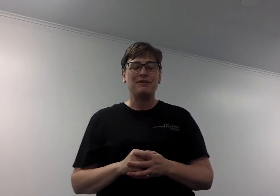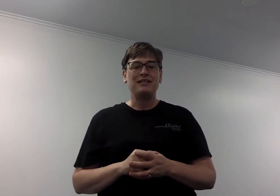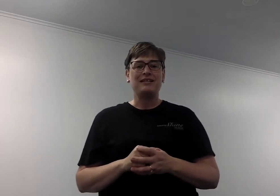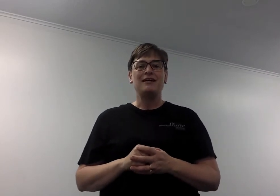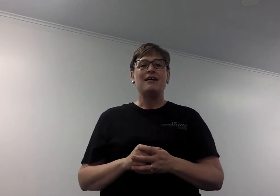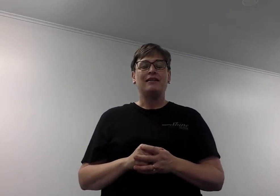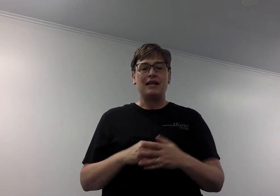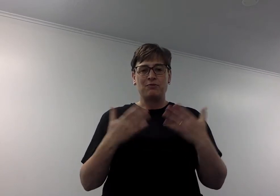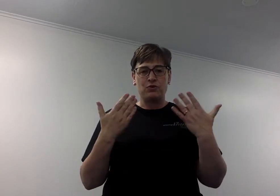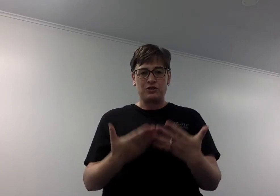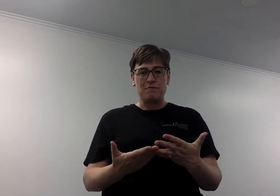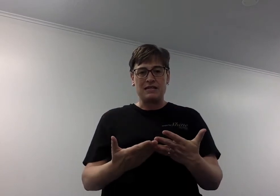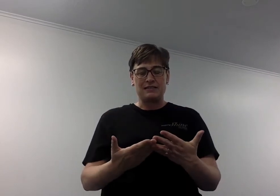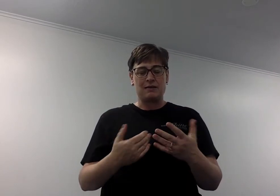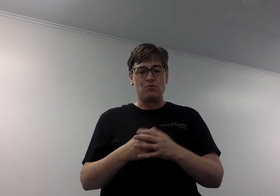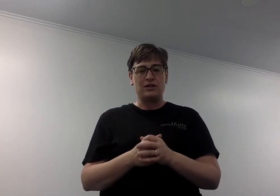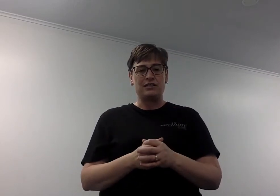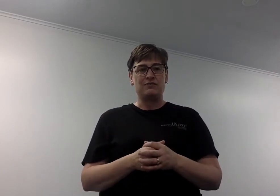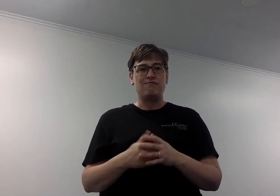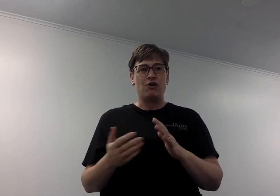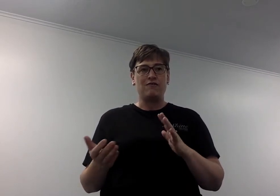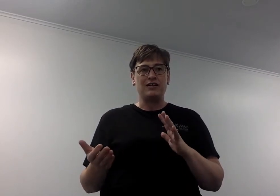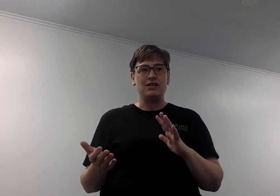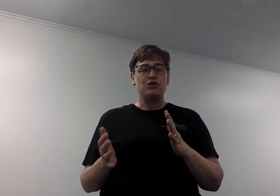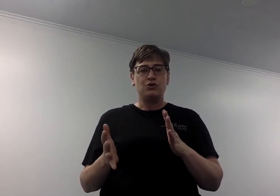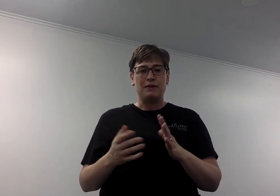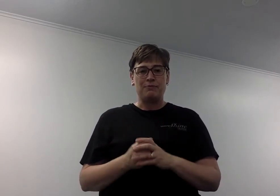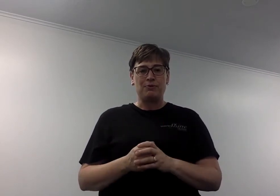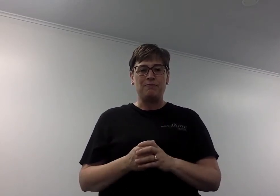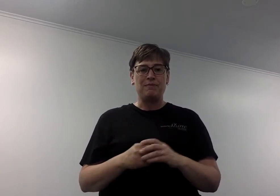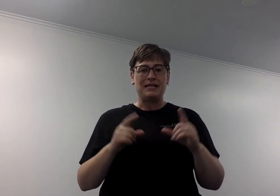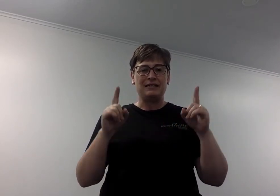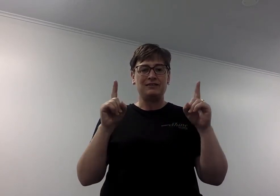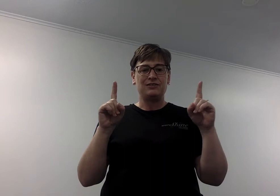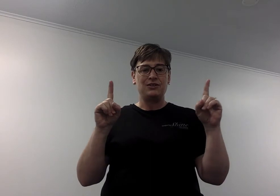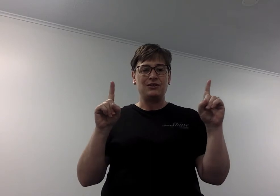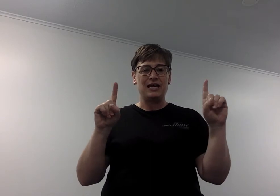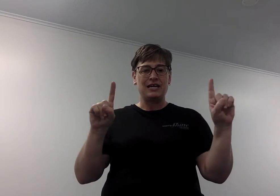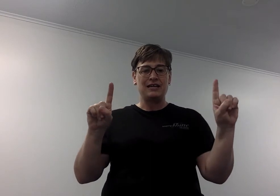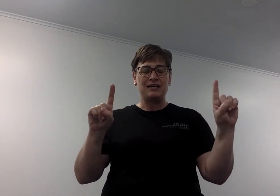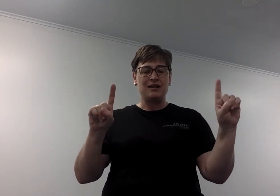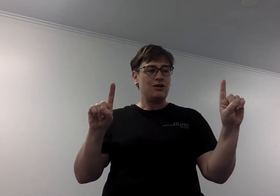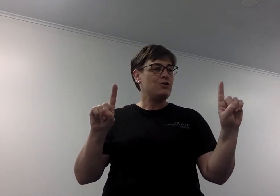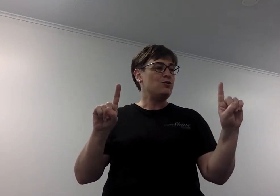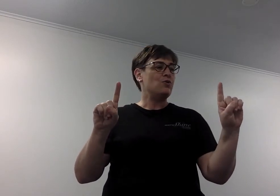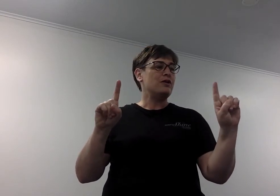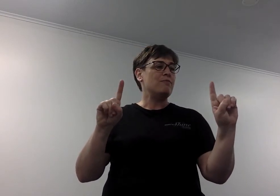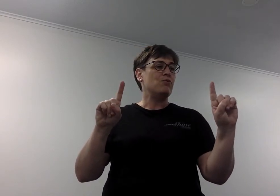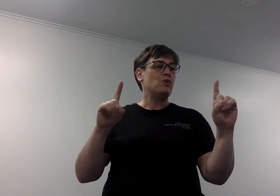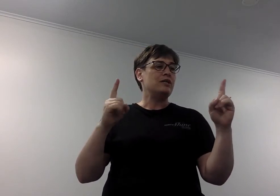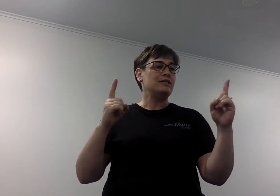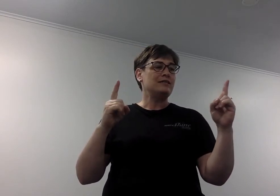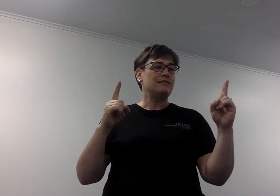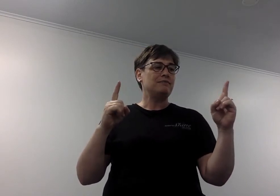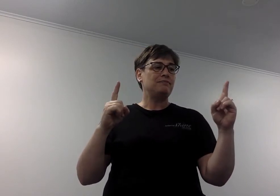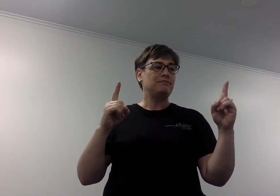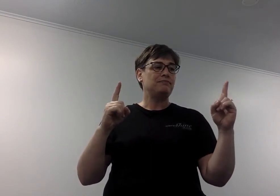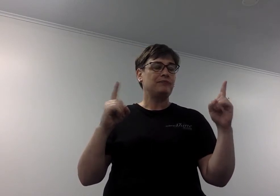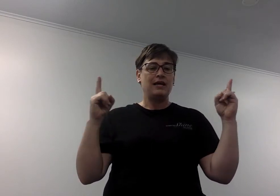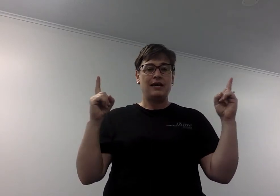Simply that I'm going to meet someone. It's involving 2 people meeting. So you take your number 1s and